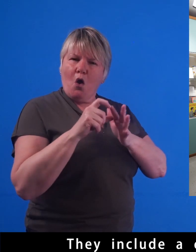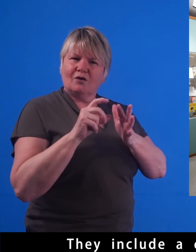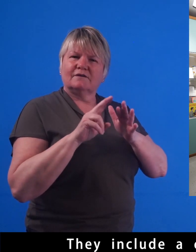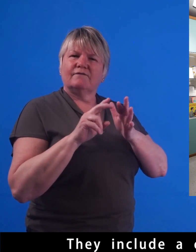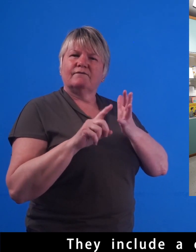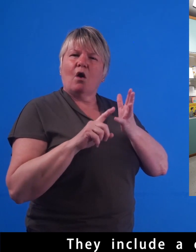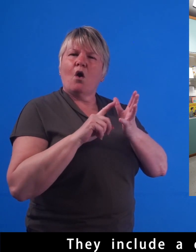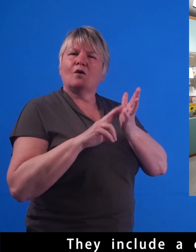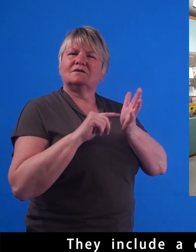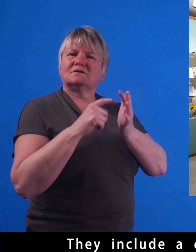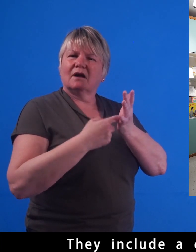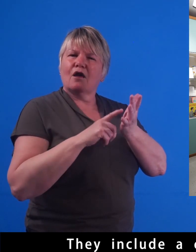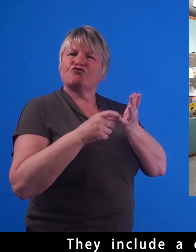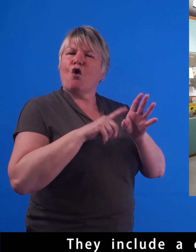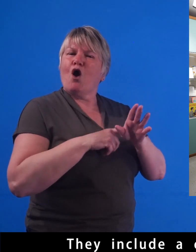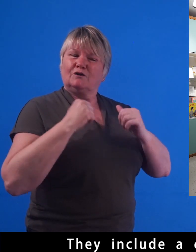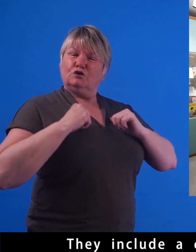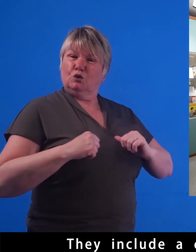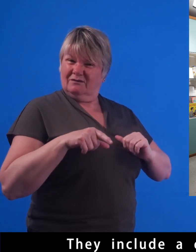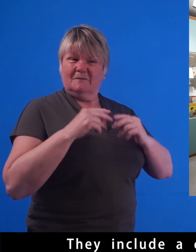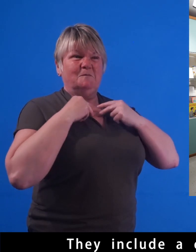Lord Fauntleroy suit,